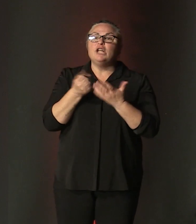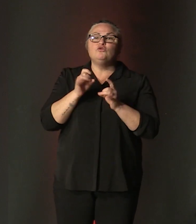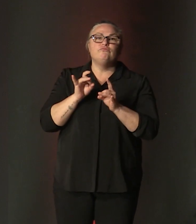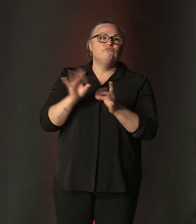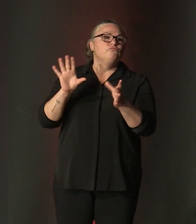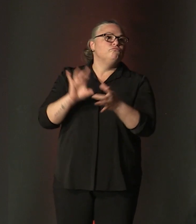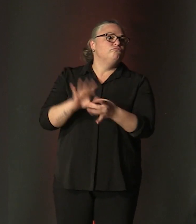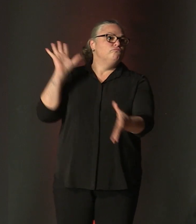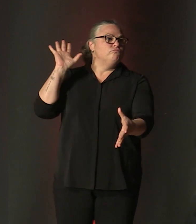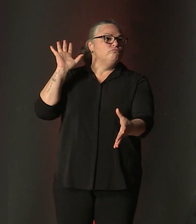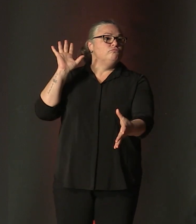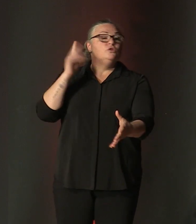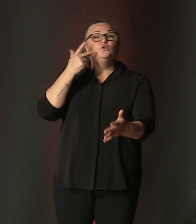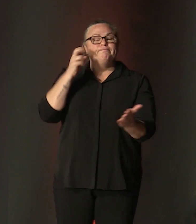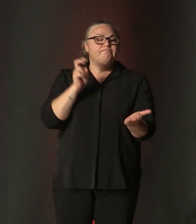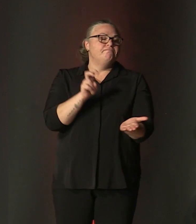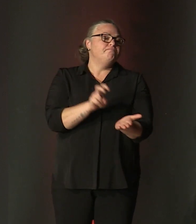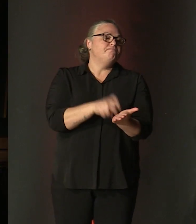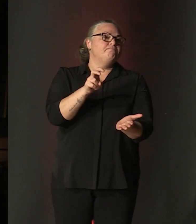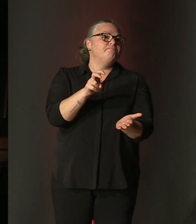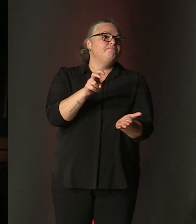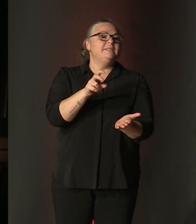signing an exemption certificate.